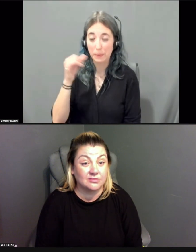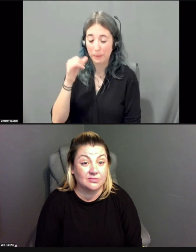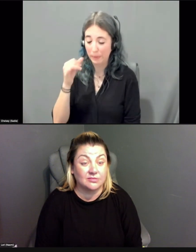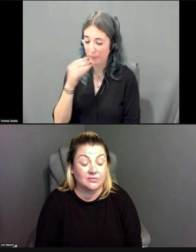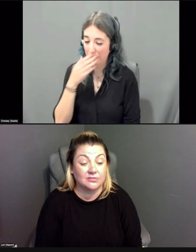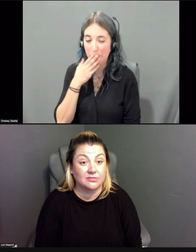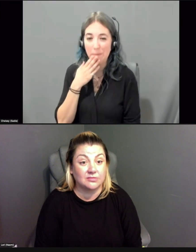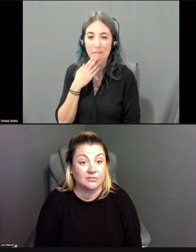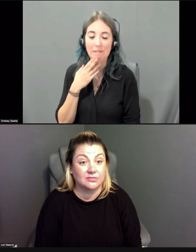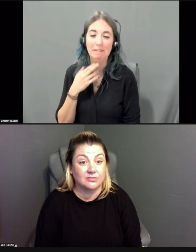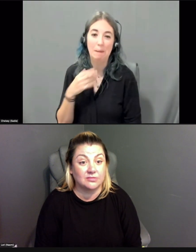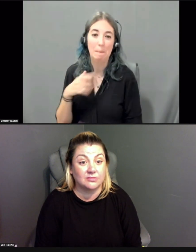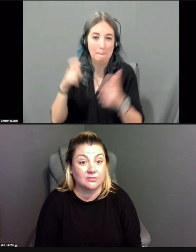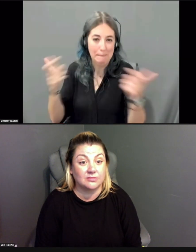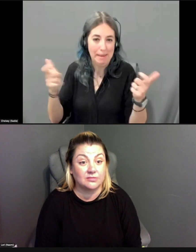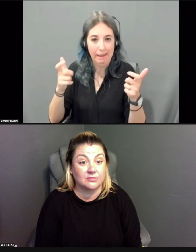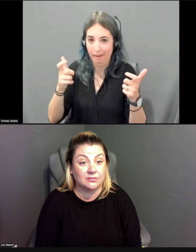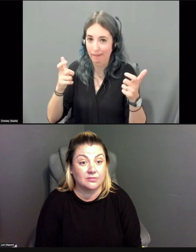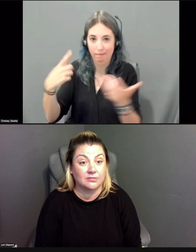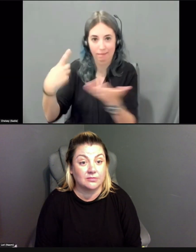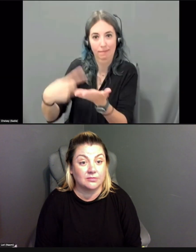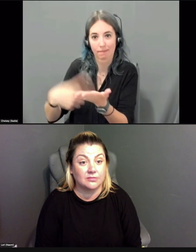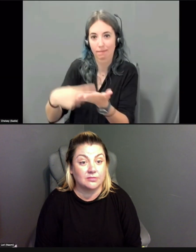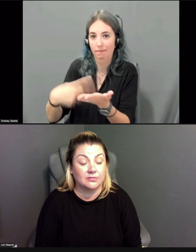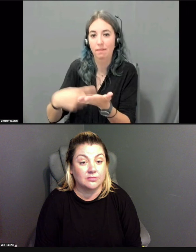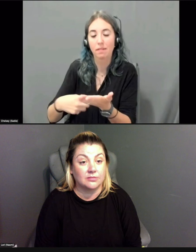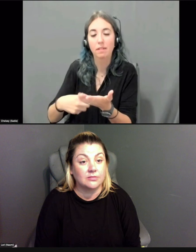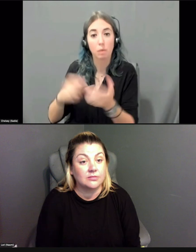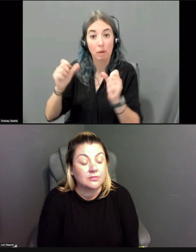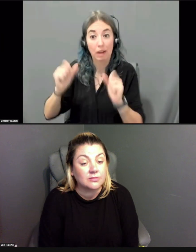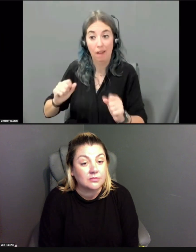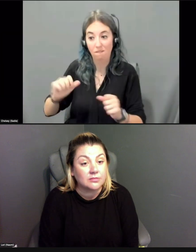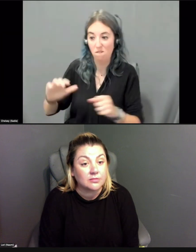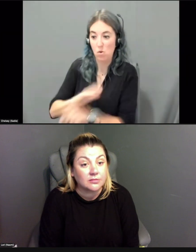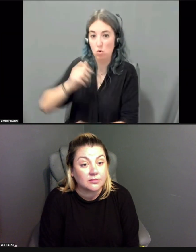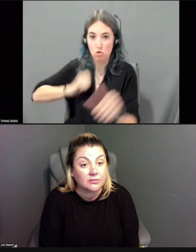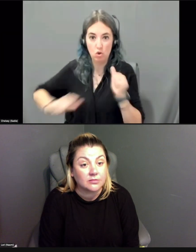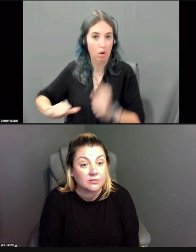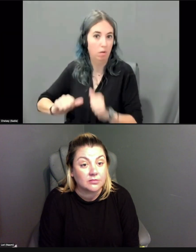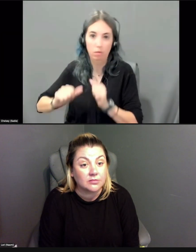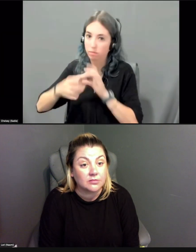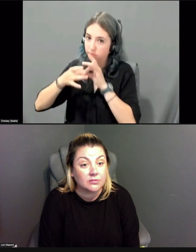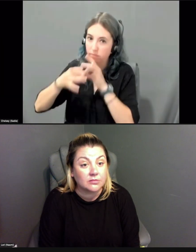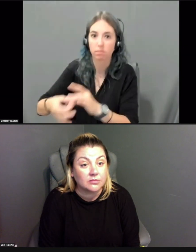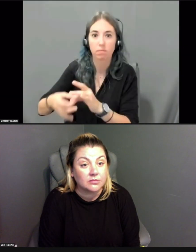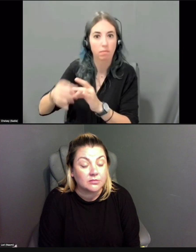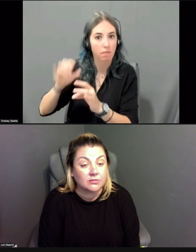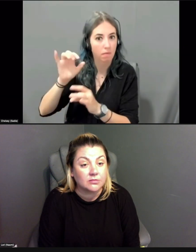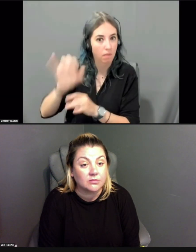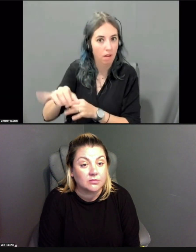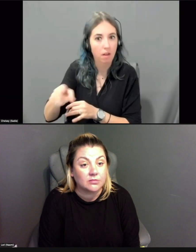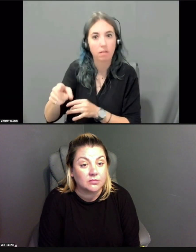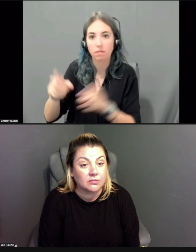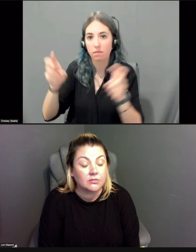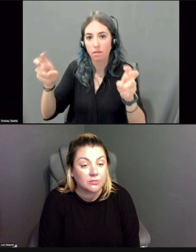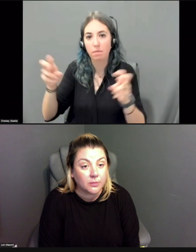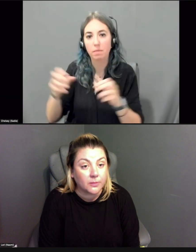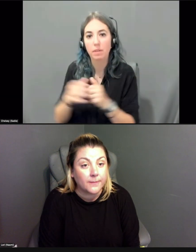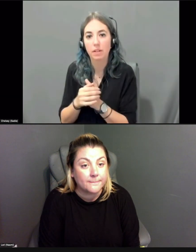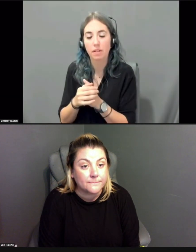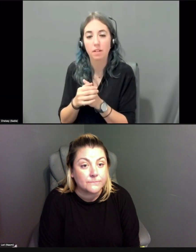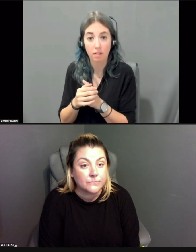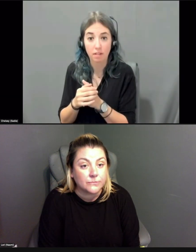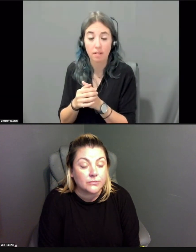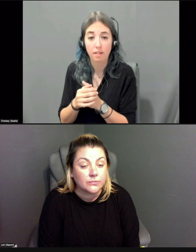podcast episode in and of itself, is what's the difference between